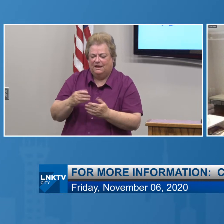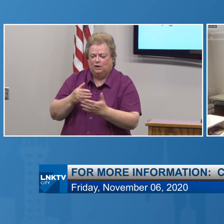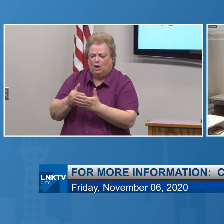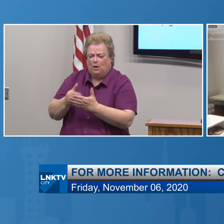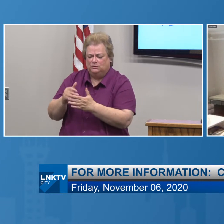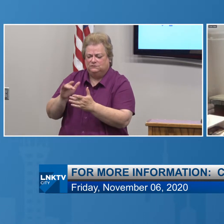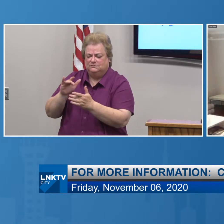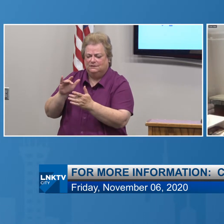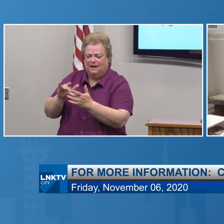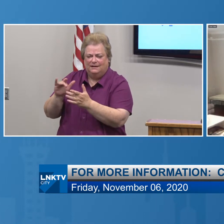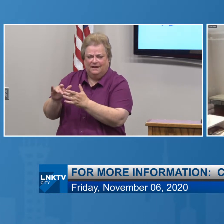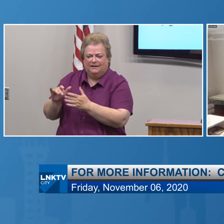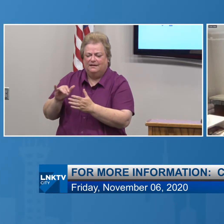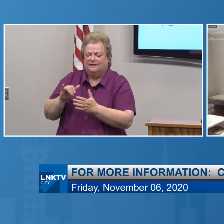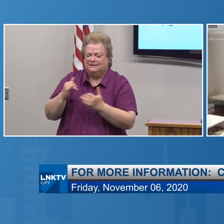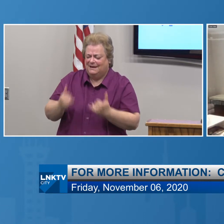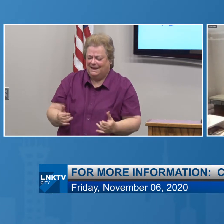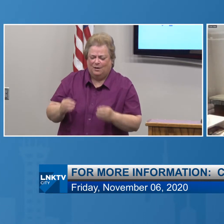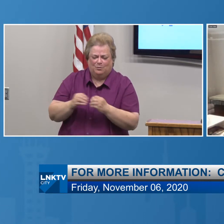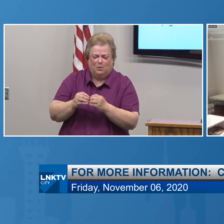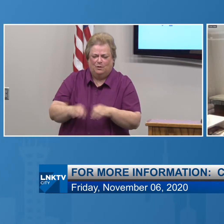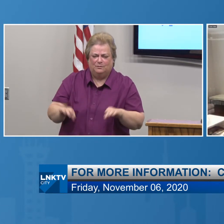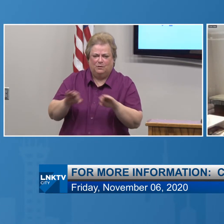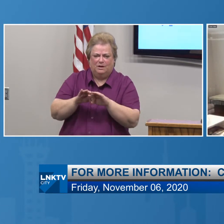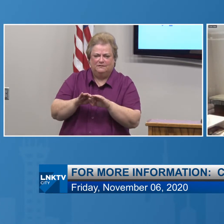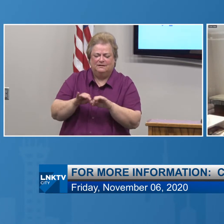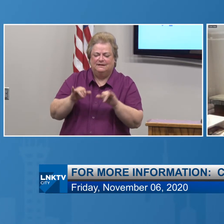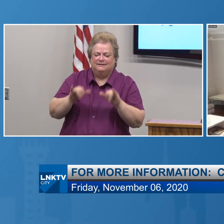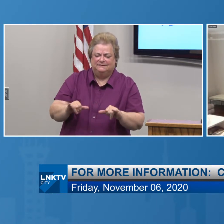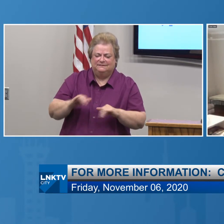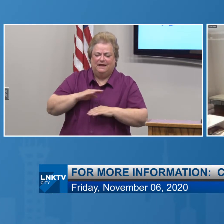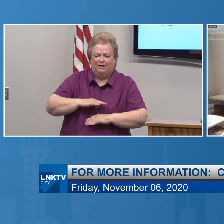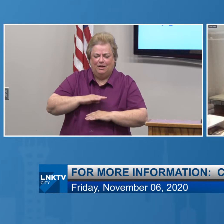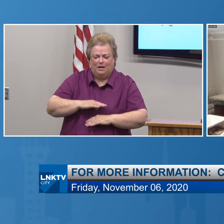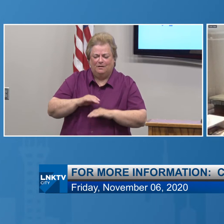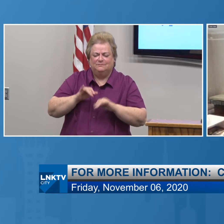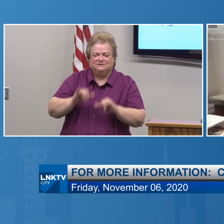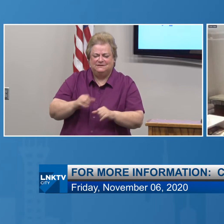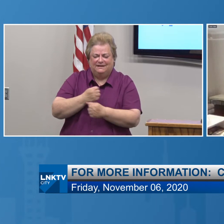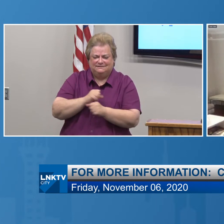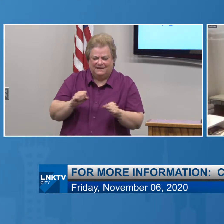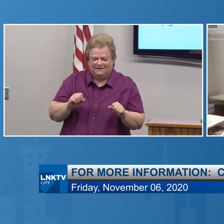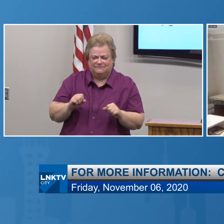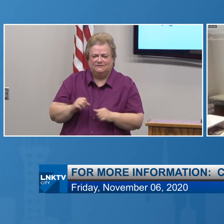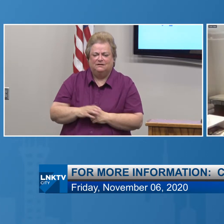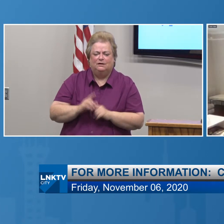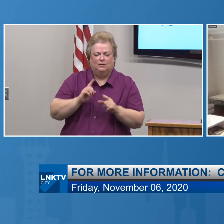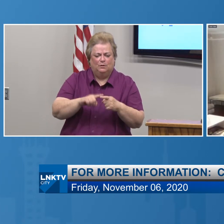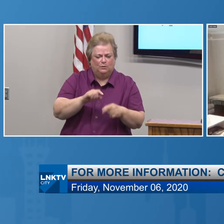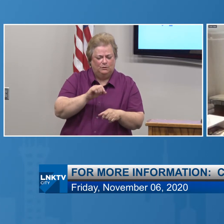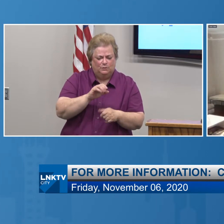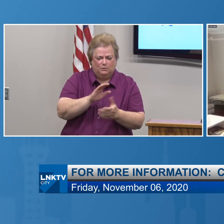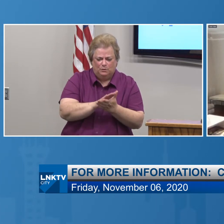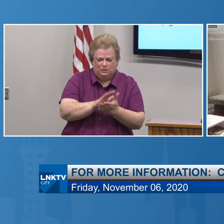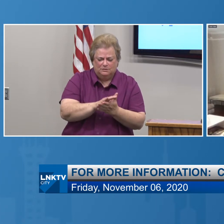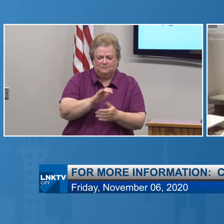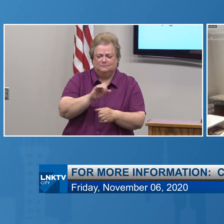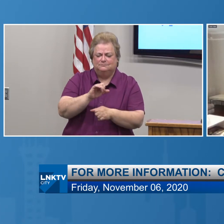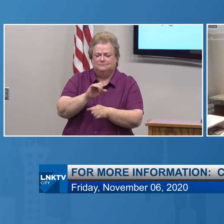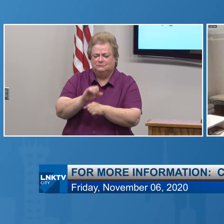This is more important than ever. Please stay home to stay safe, with the exception of going to work, to school, to get medicine or